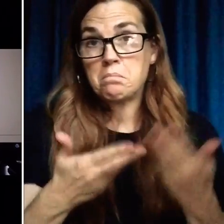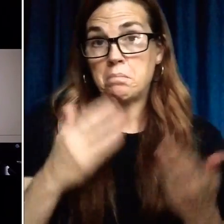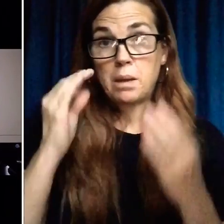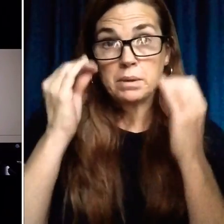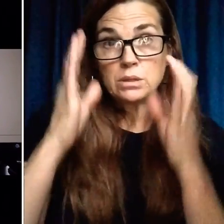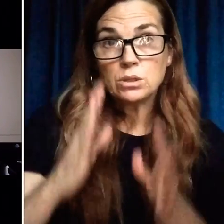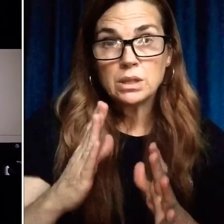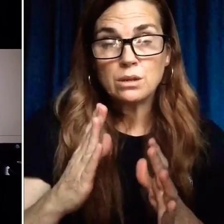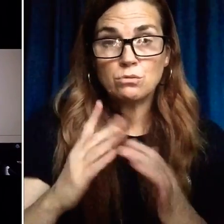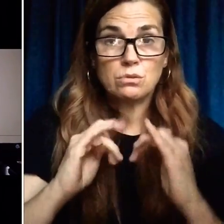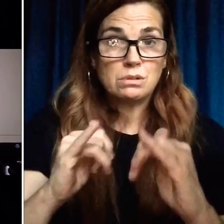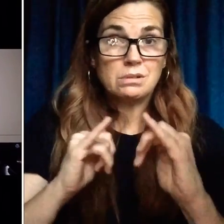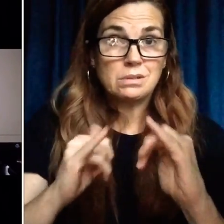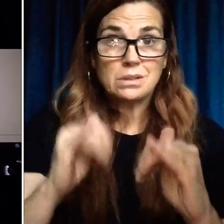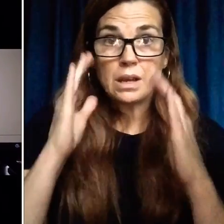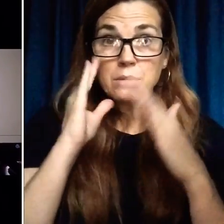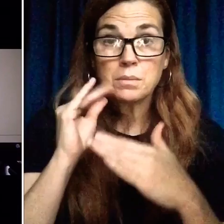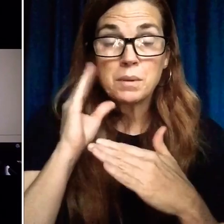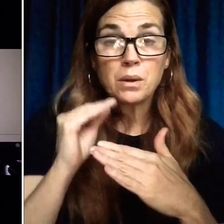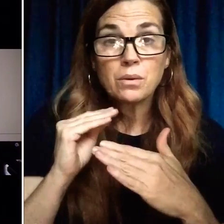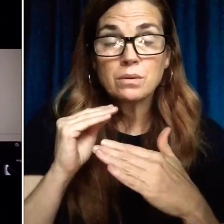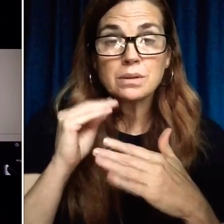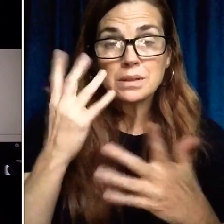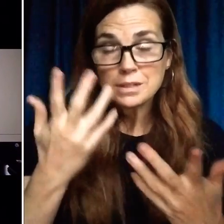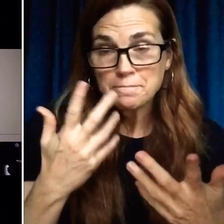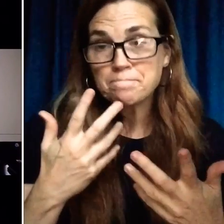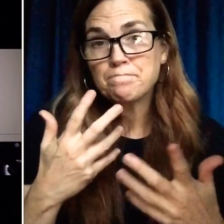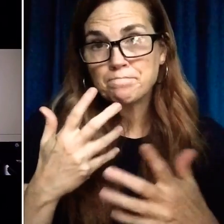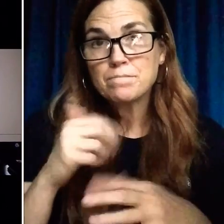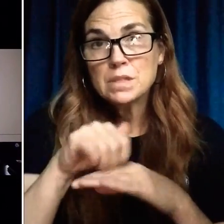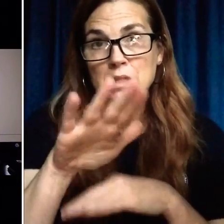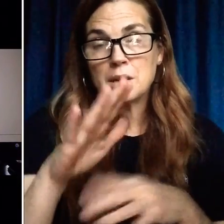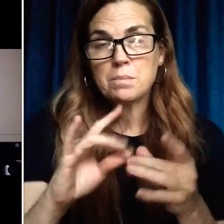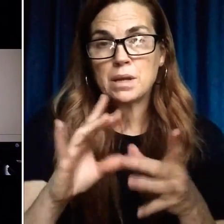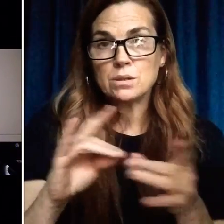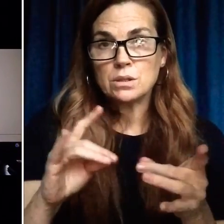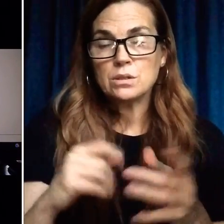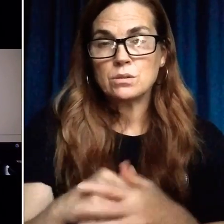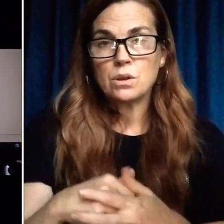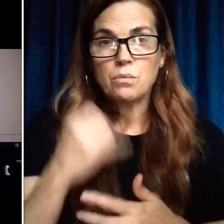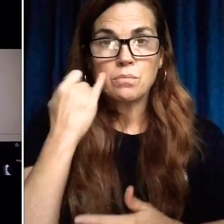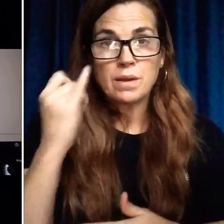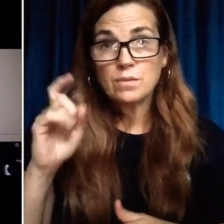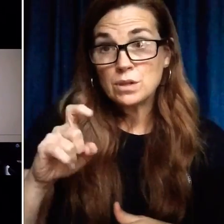your teacher had the same problem and wrote to you about it. If all else fails, keep